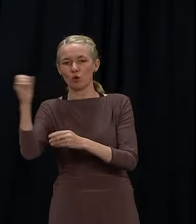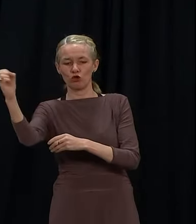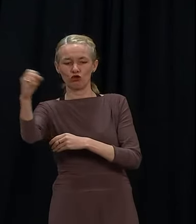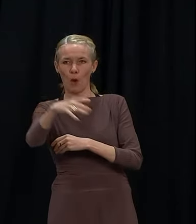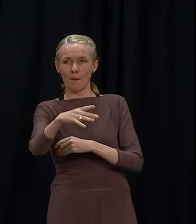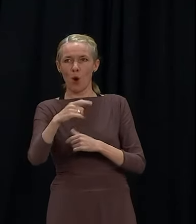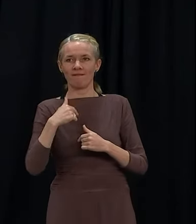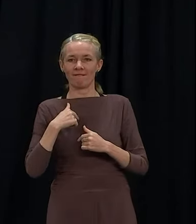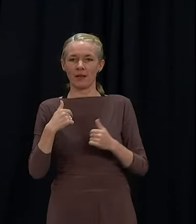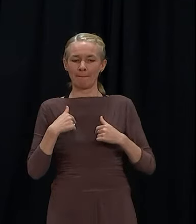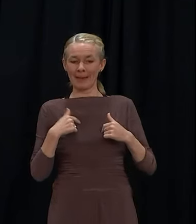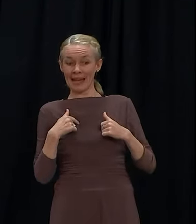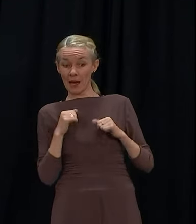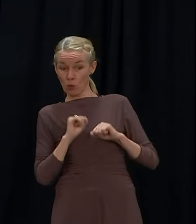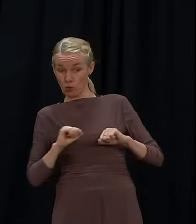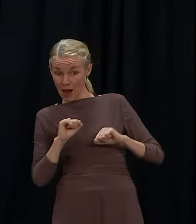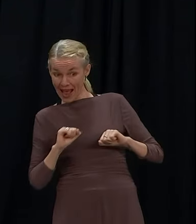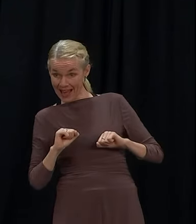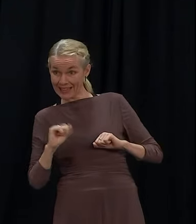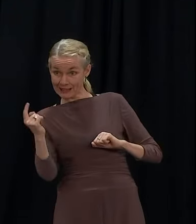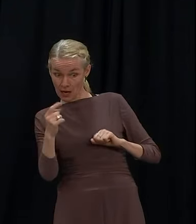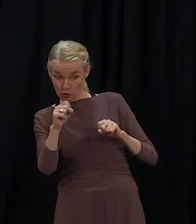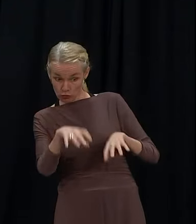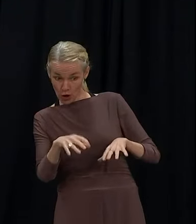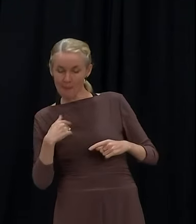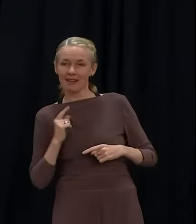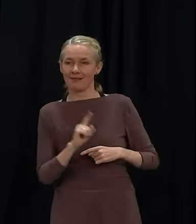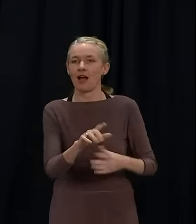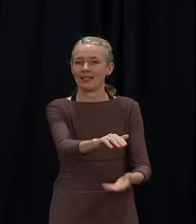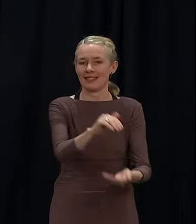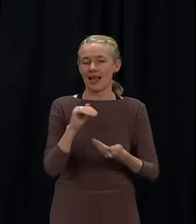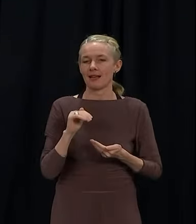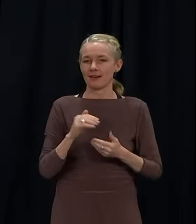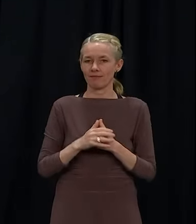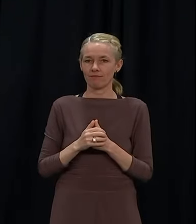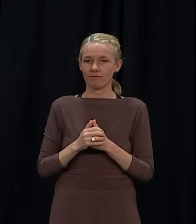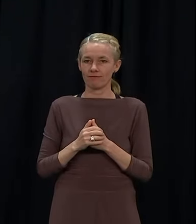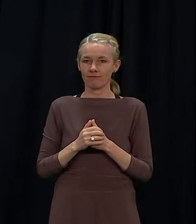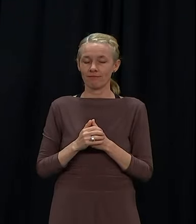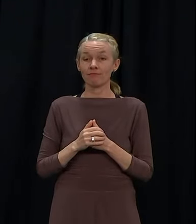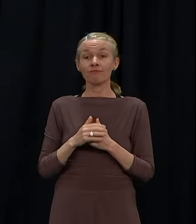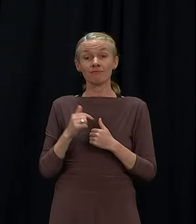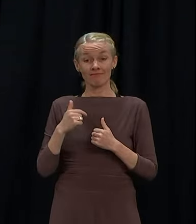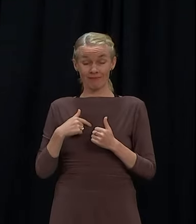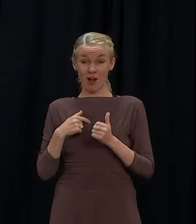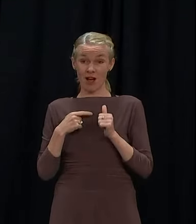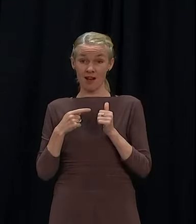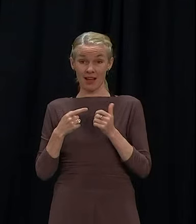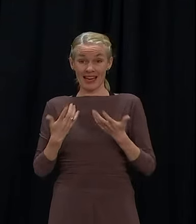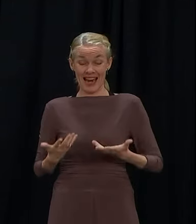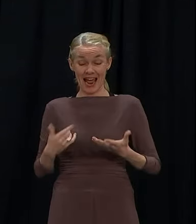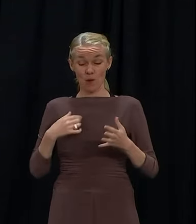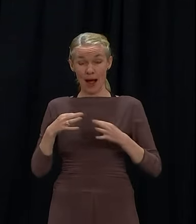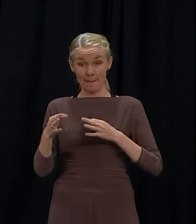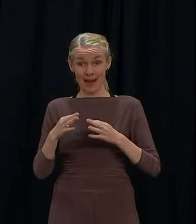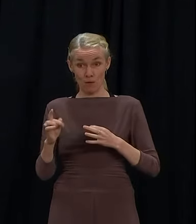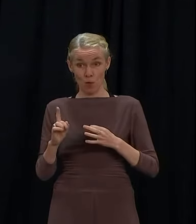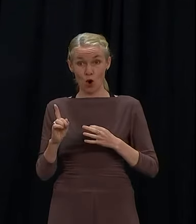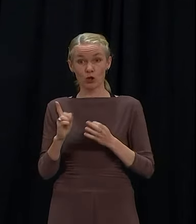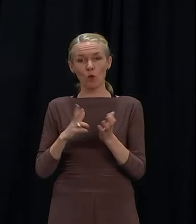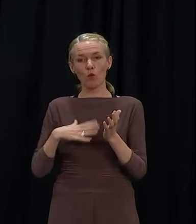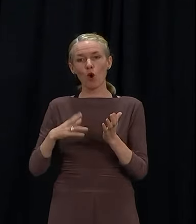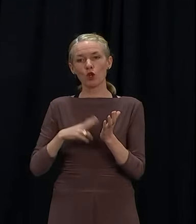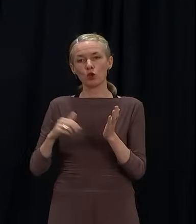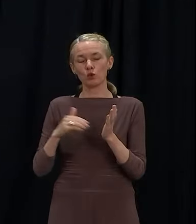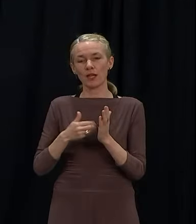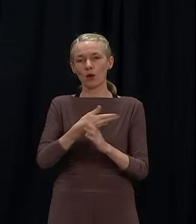and get the job done. And the most important thing you can do to avoid future lockdowns is get vaccinated. And then once we have been vaccinated, support